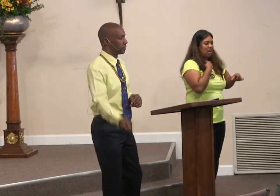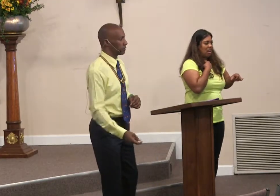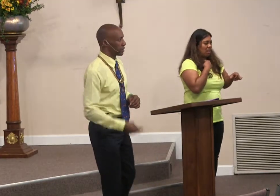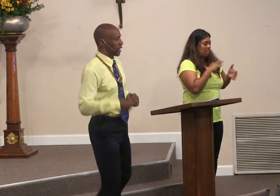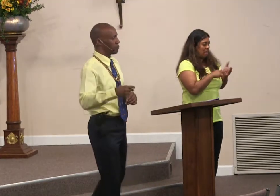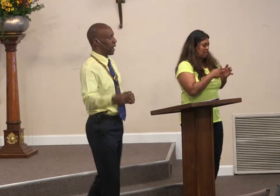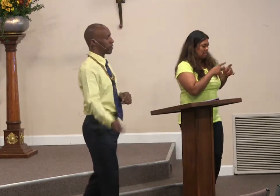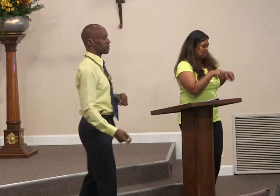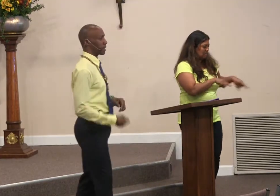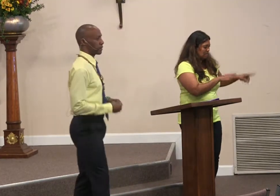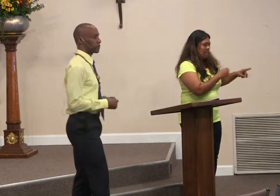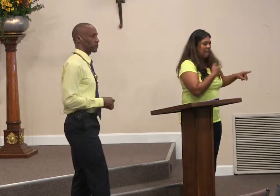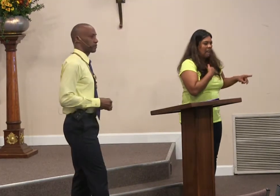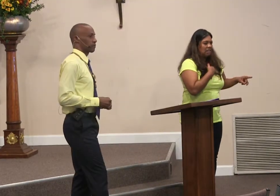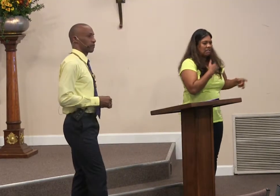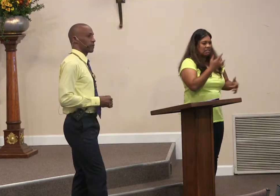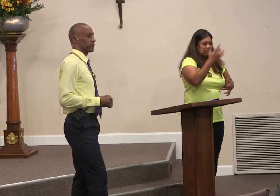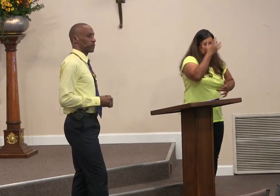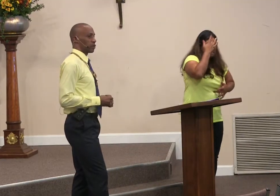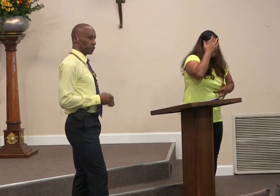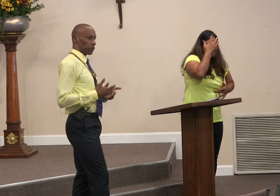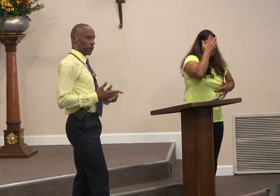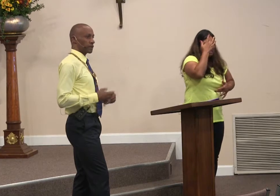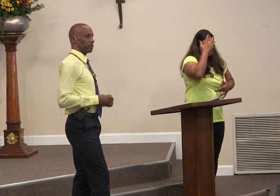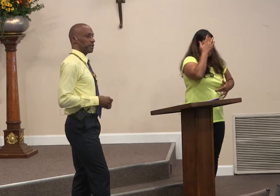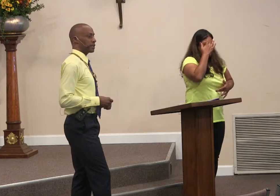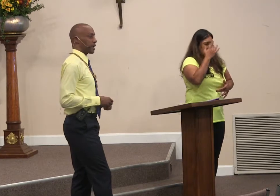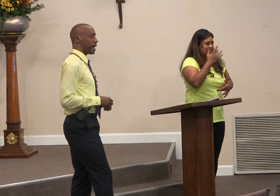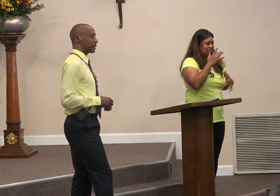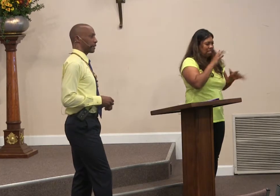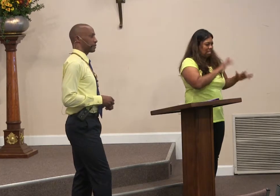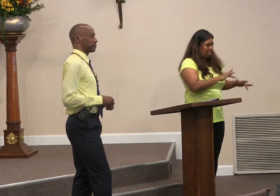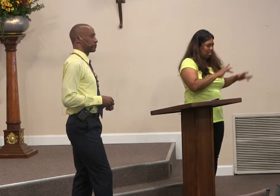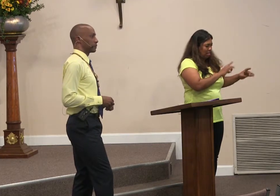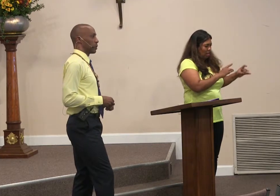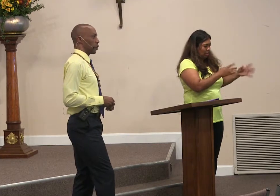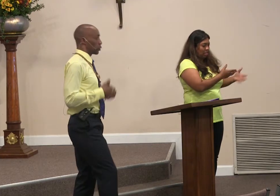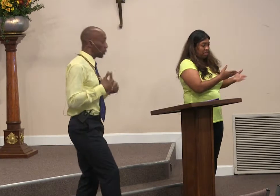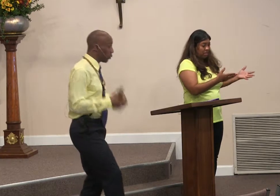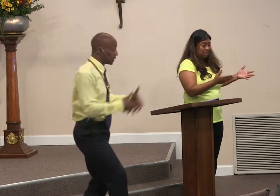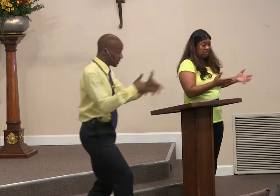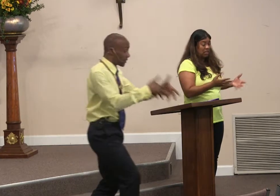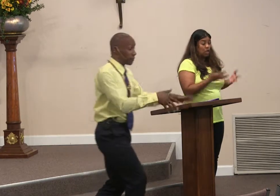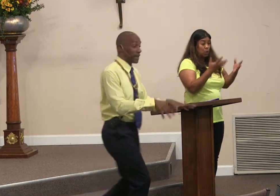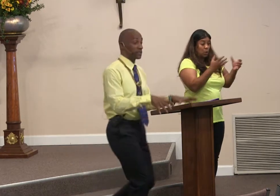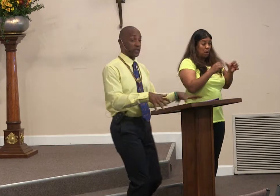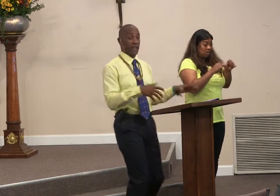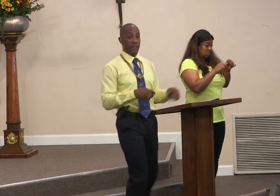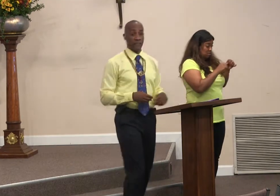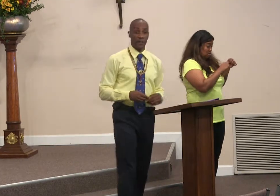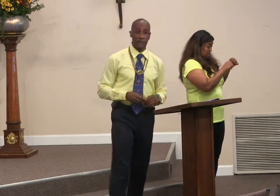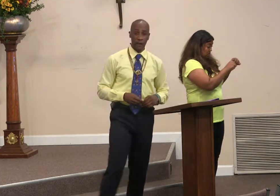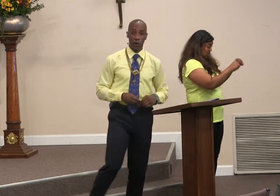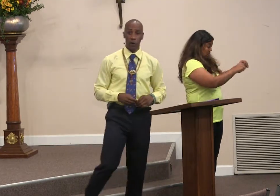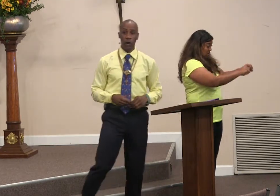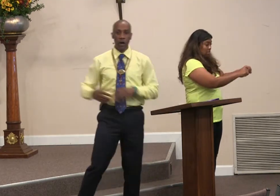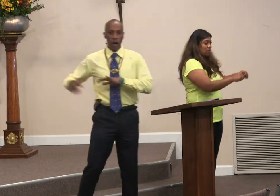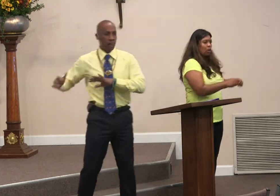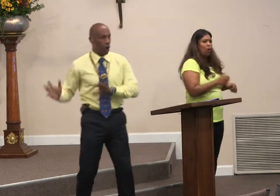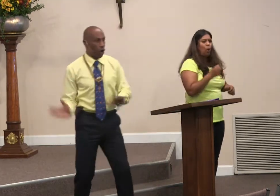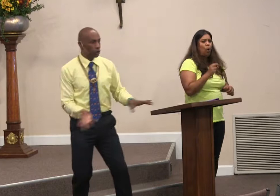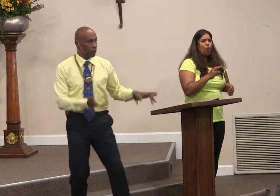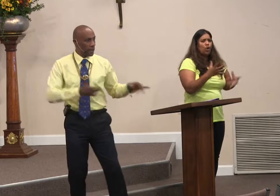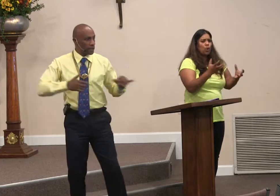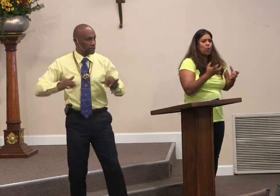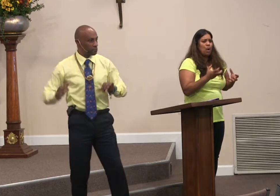and illness and parasites. Do we want to be stagnant? Or do we want to step into the infinite flow